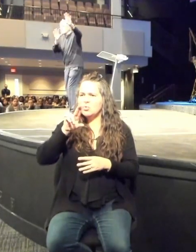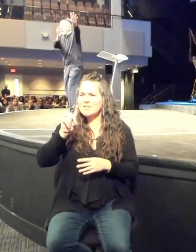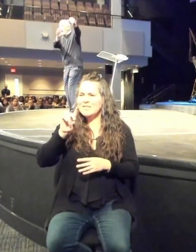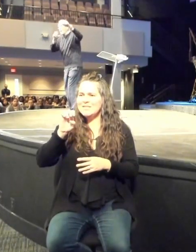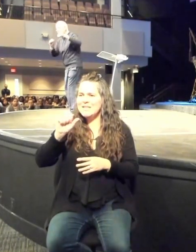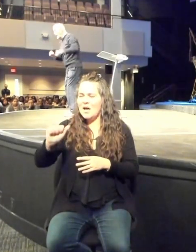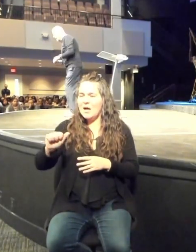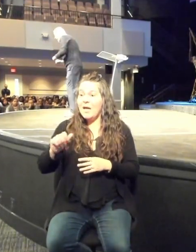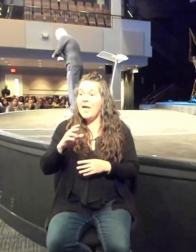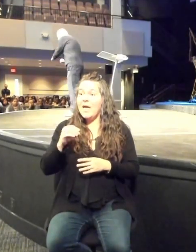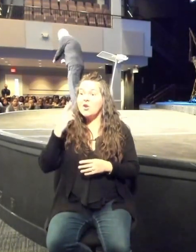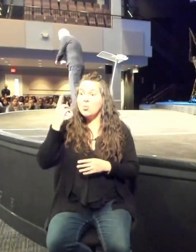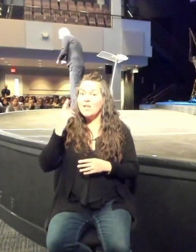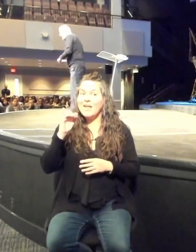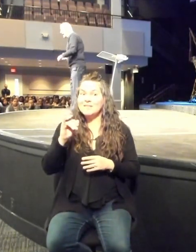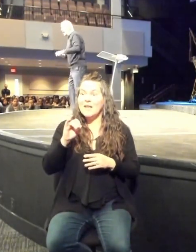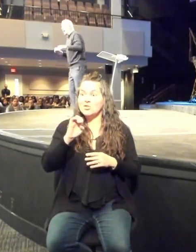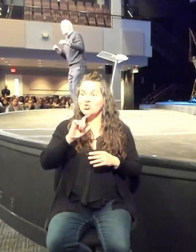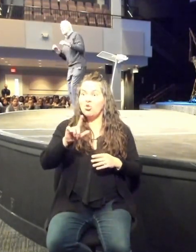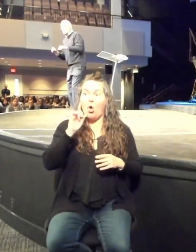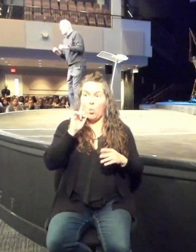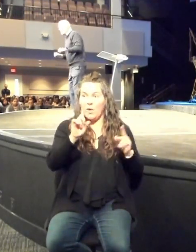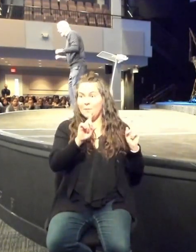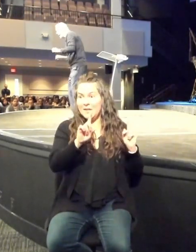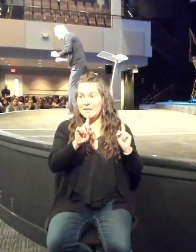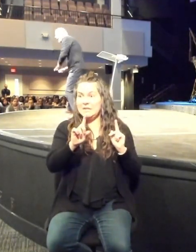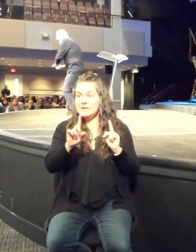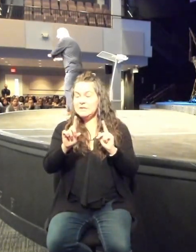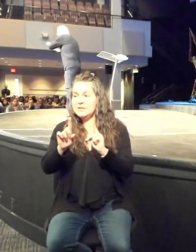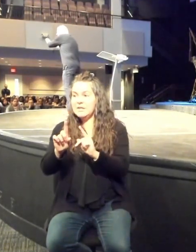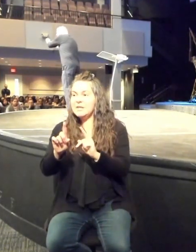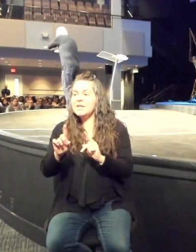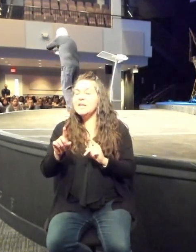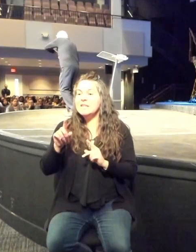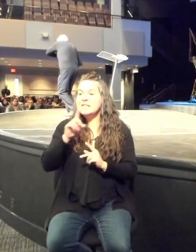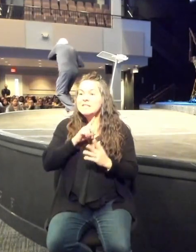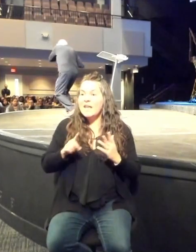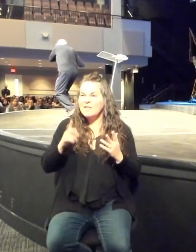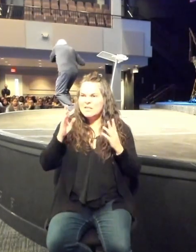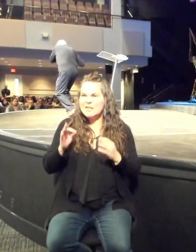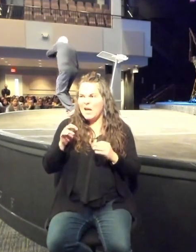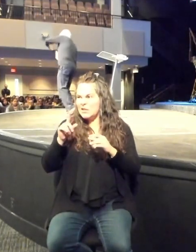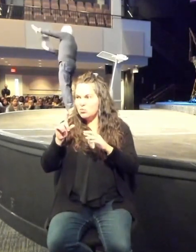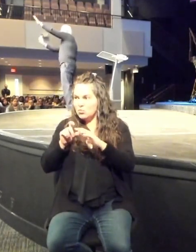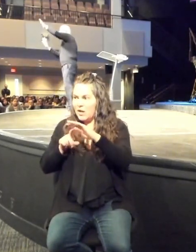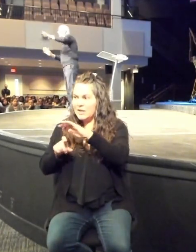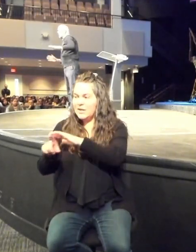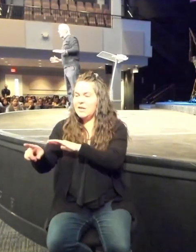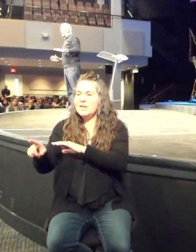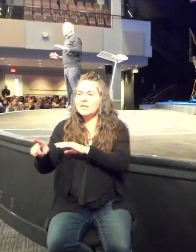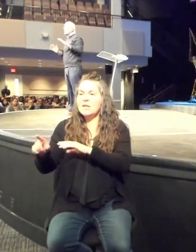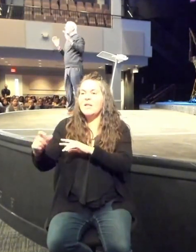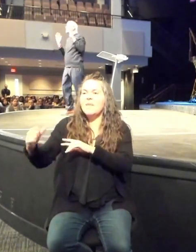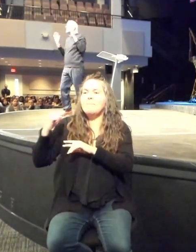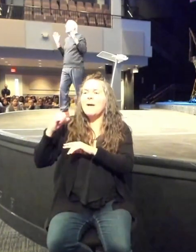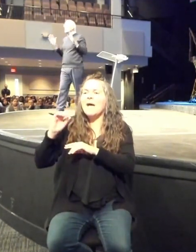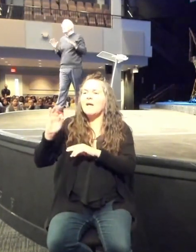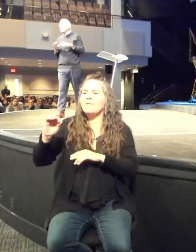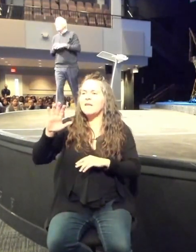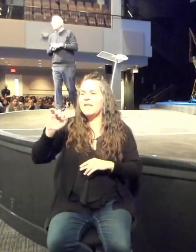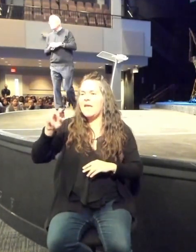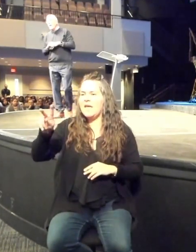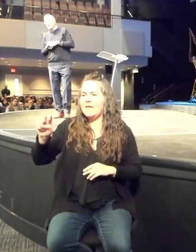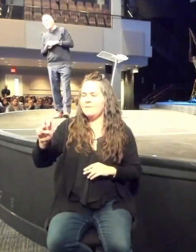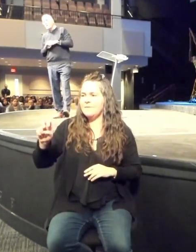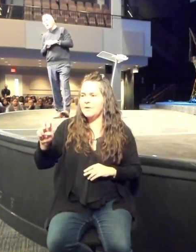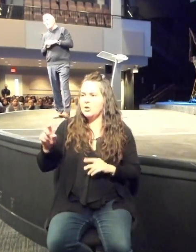that Saul is coming after him, he and some of his men go and hide in a cave, in the very back part of a cave, to be protected